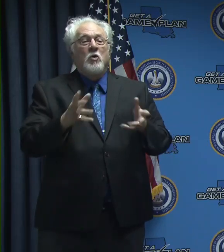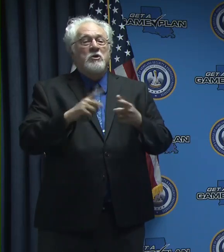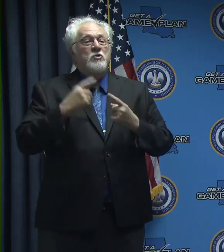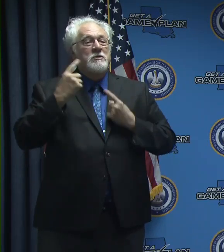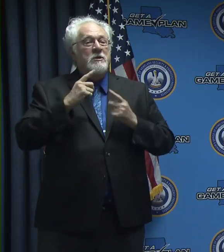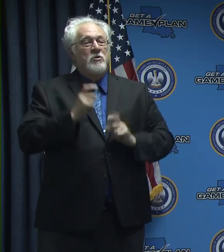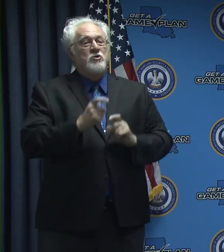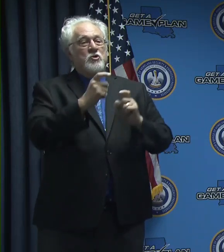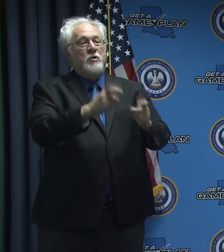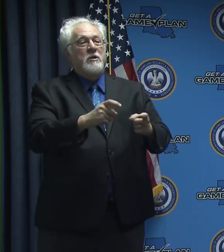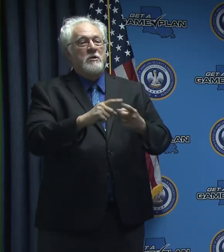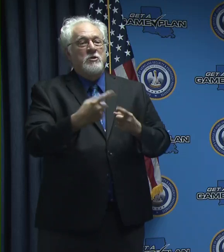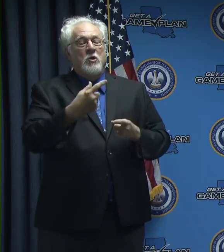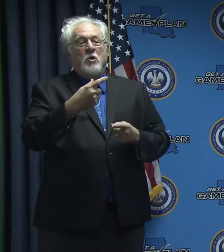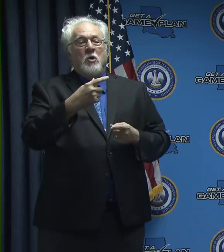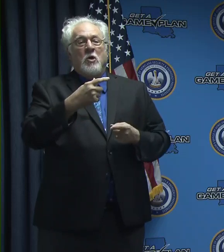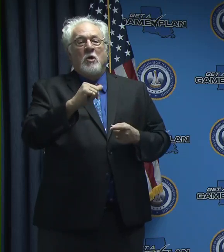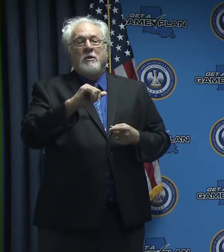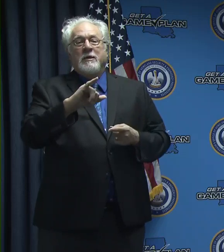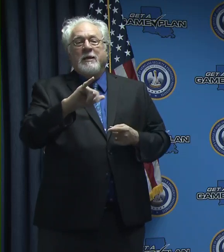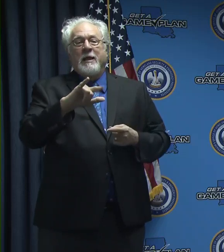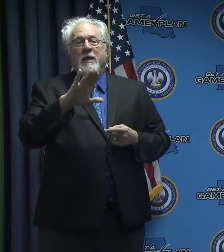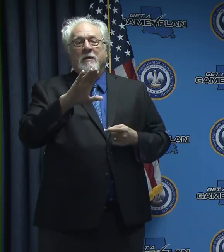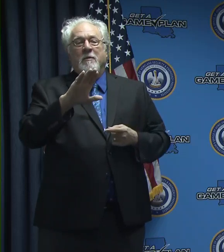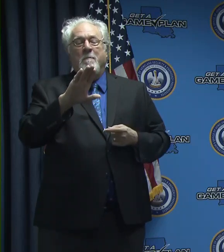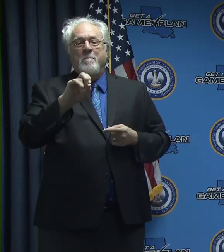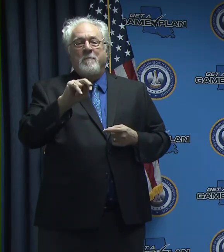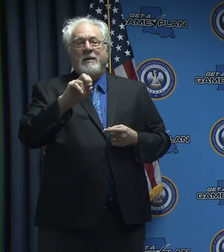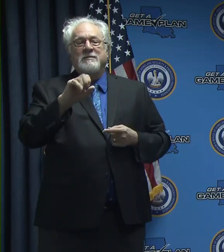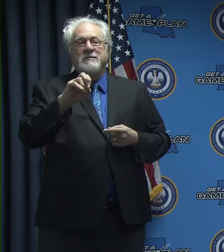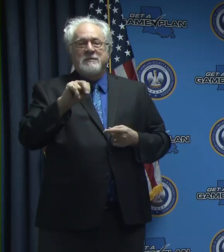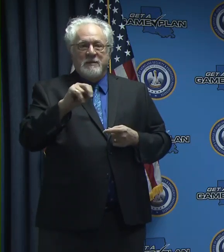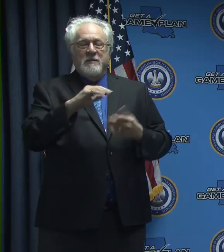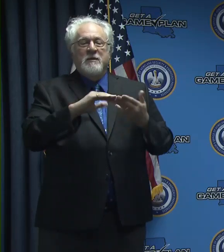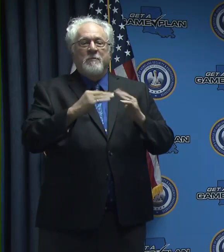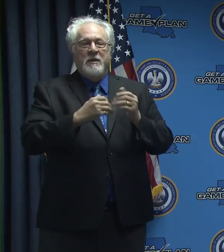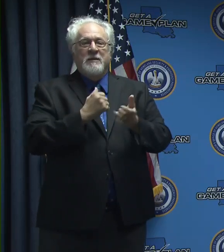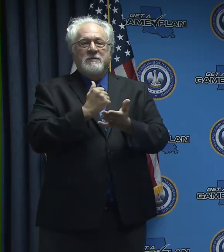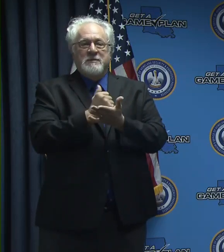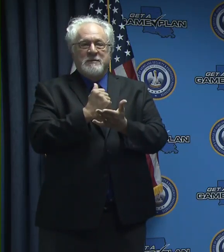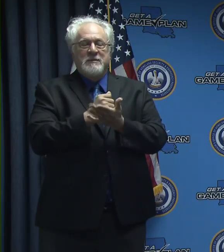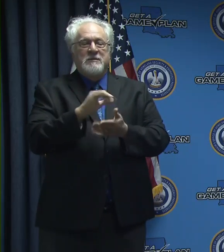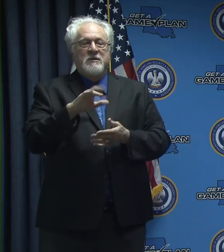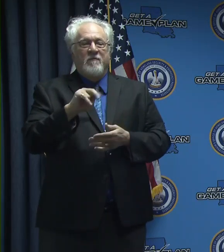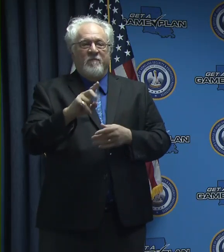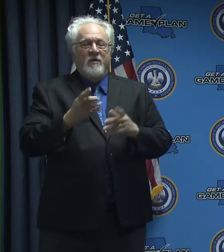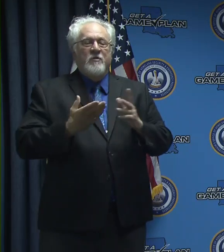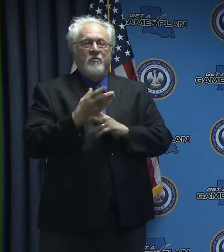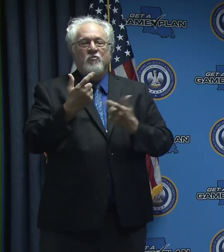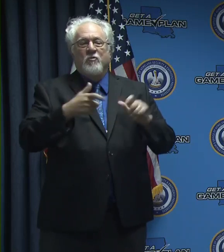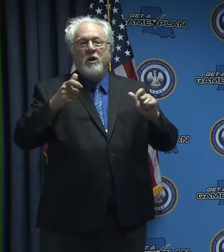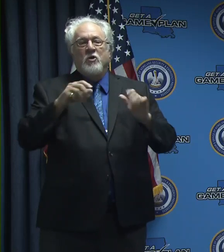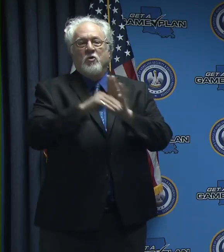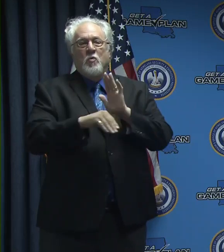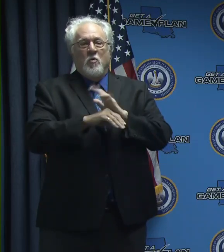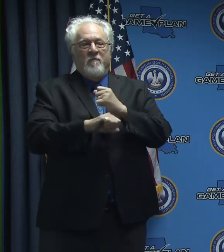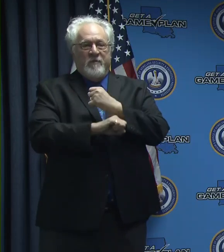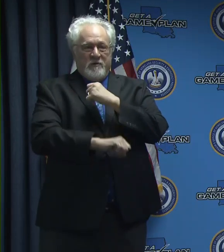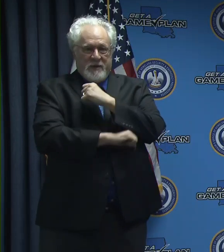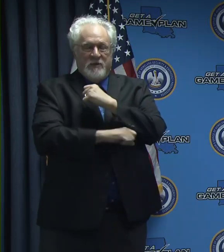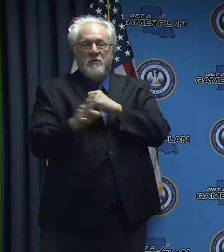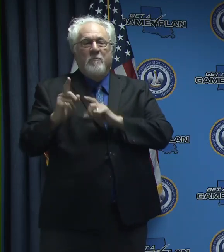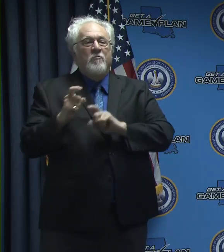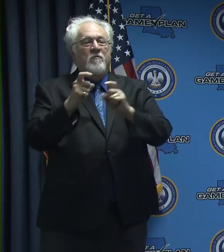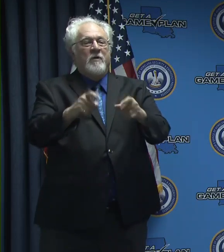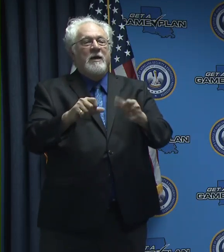consider donating to the Gail Benson Community Assistance Fund through the Greater New Orleans Foundation. And that fund is providing